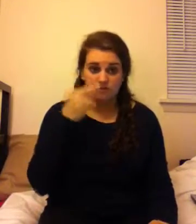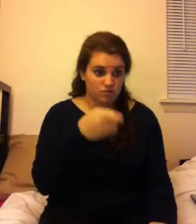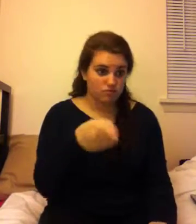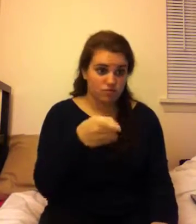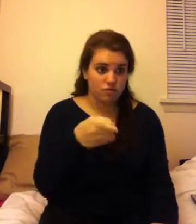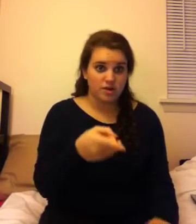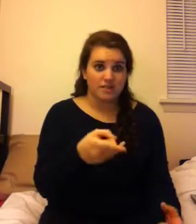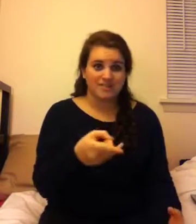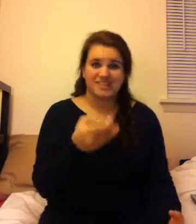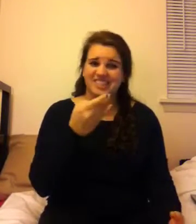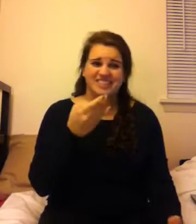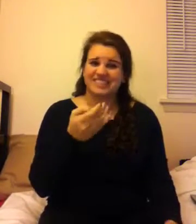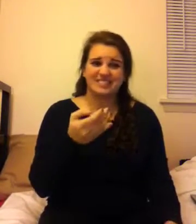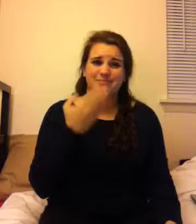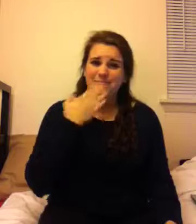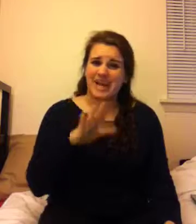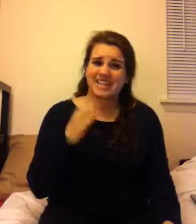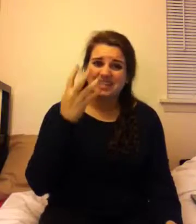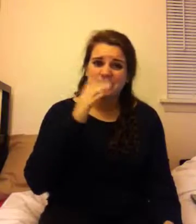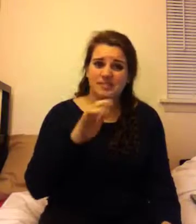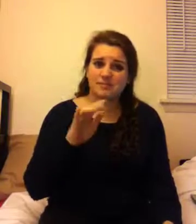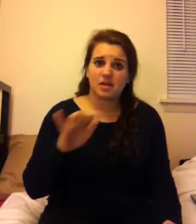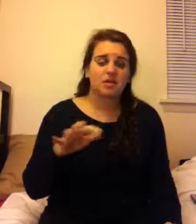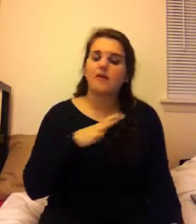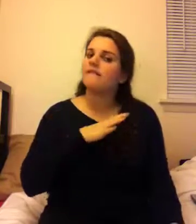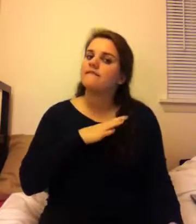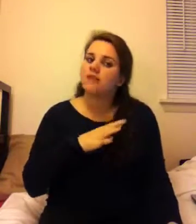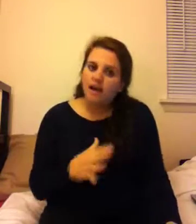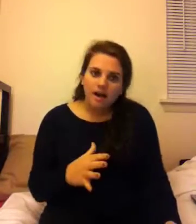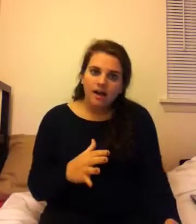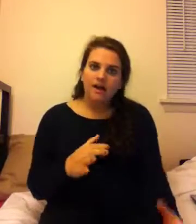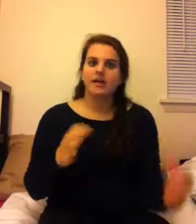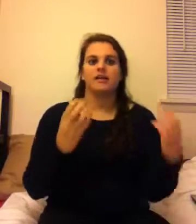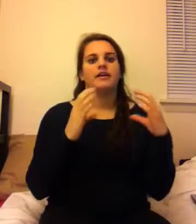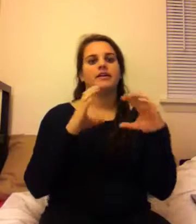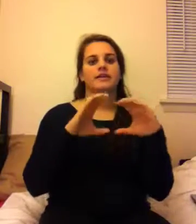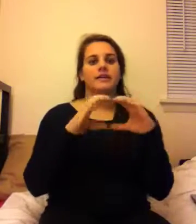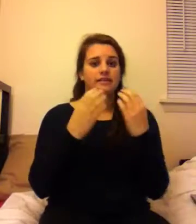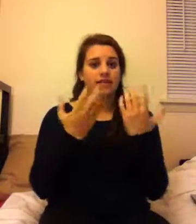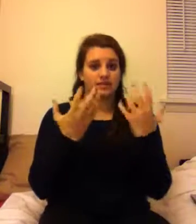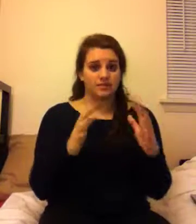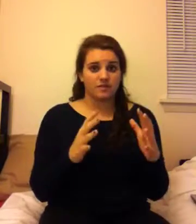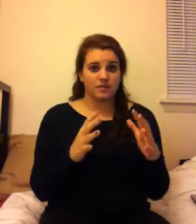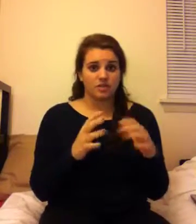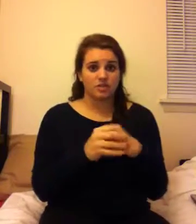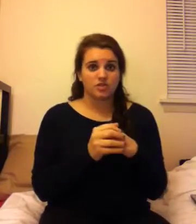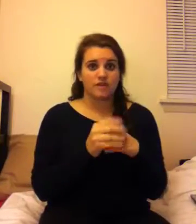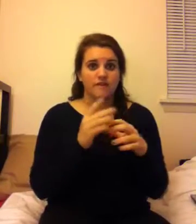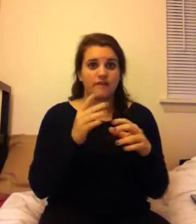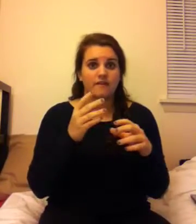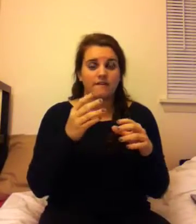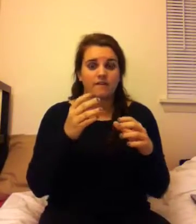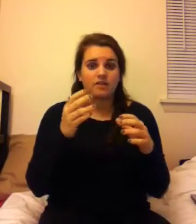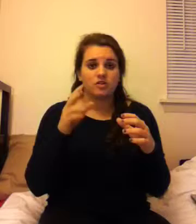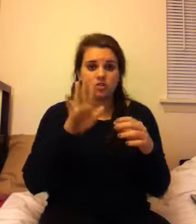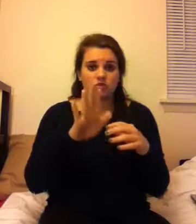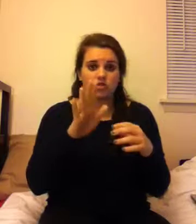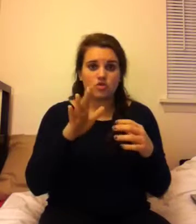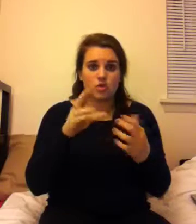Lots of times you have time to rewrite the notes outside of class. And during that